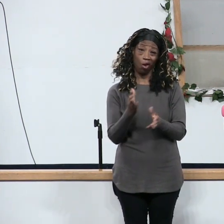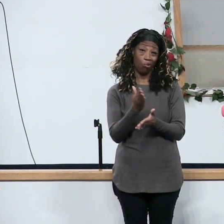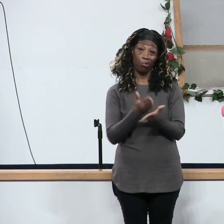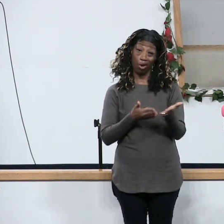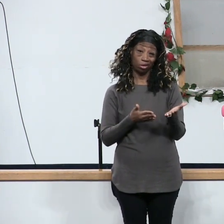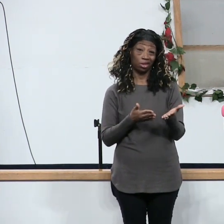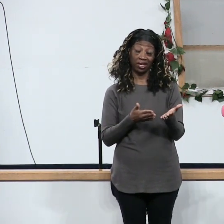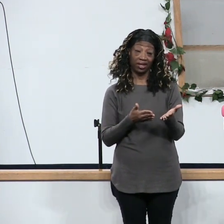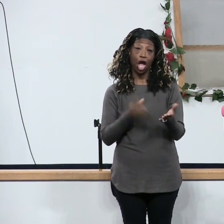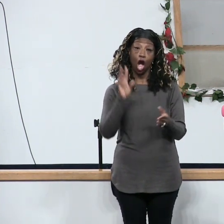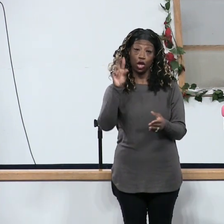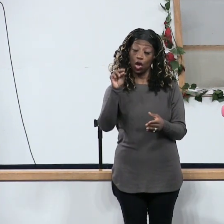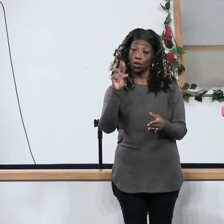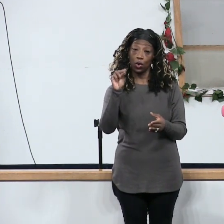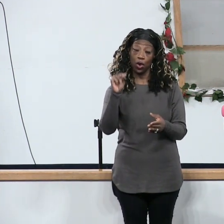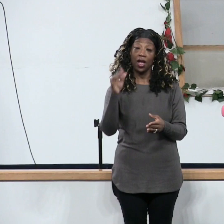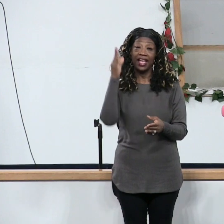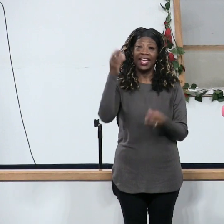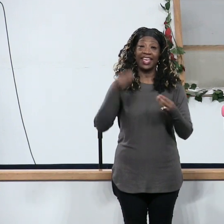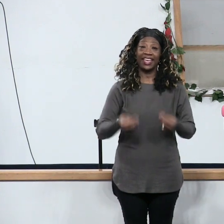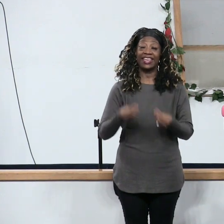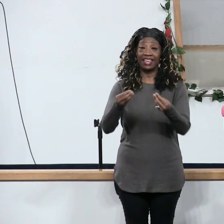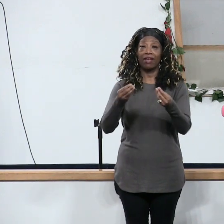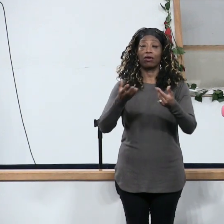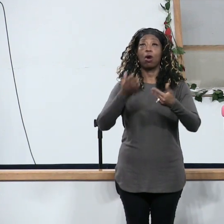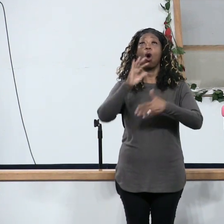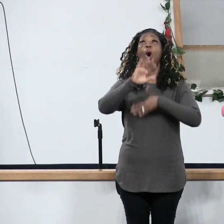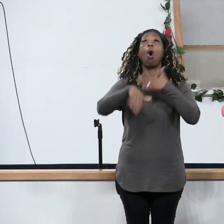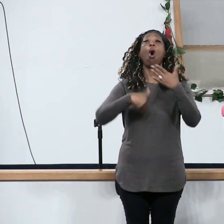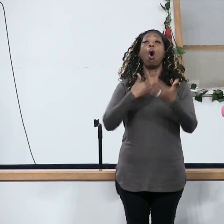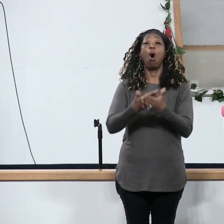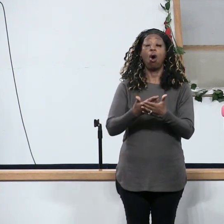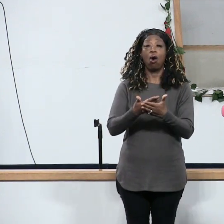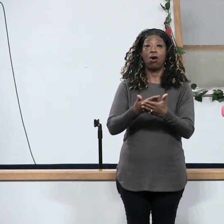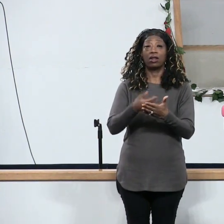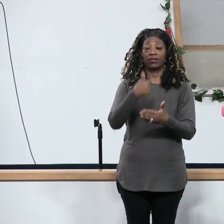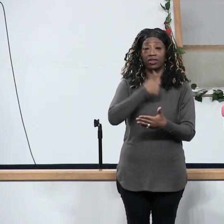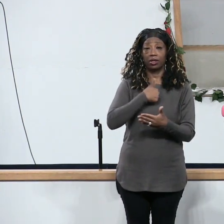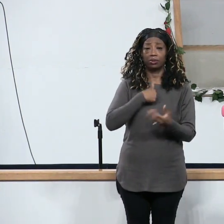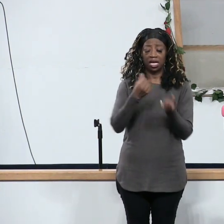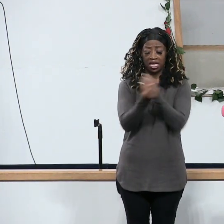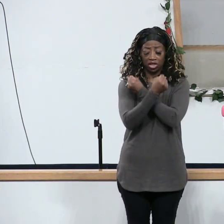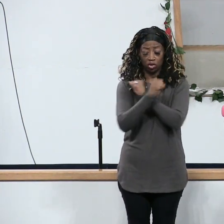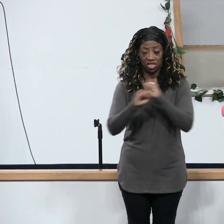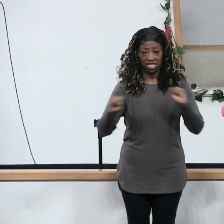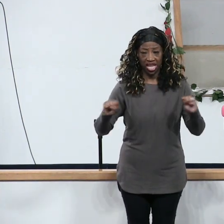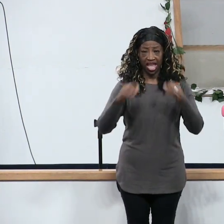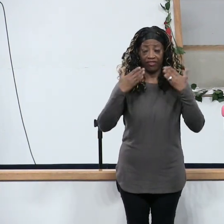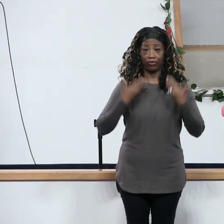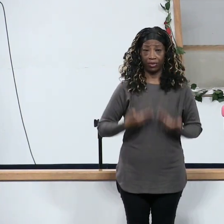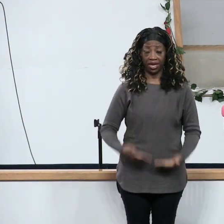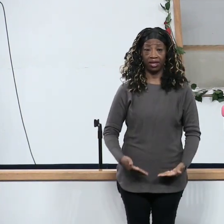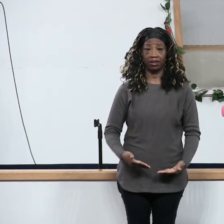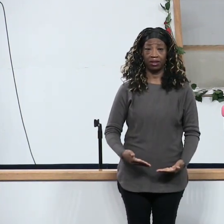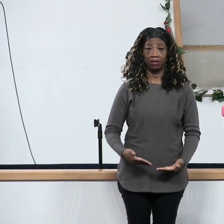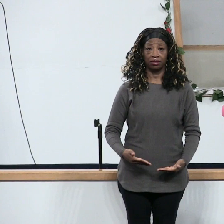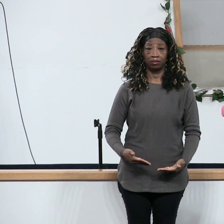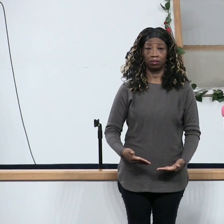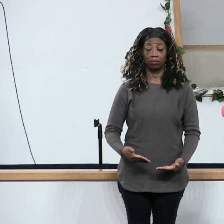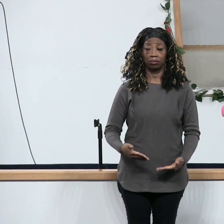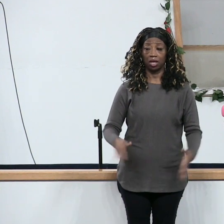partially. No. He gave up all of himself to save me. He had